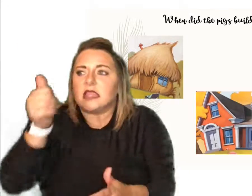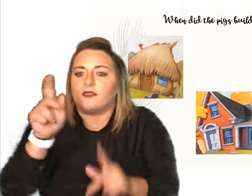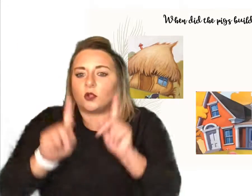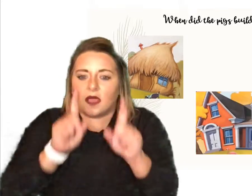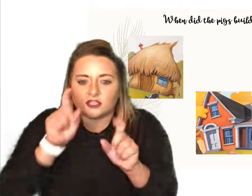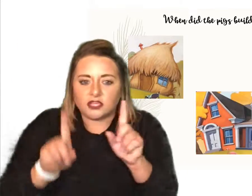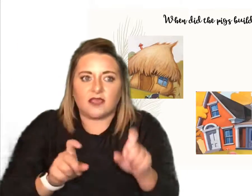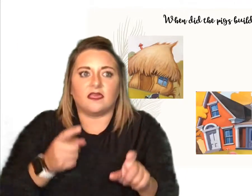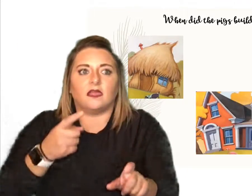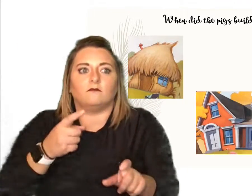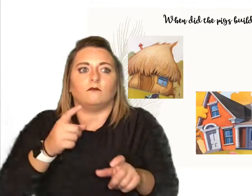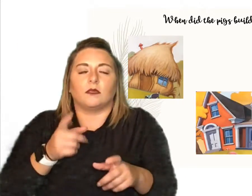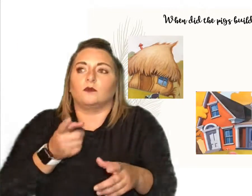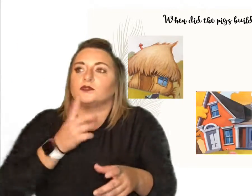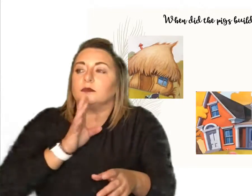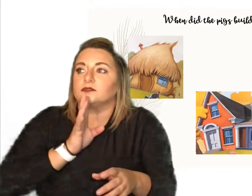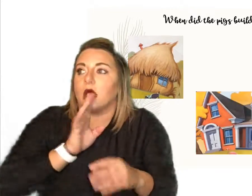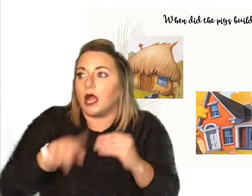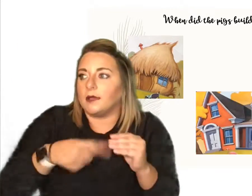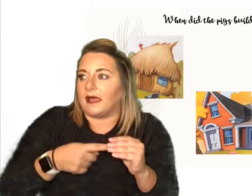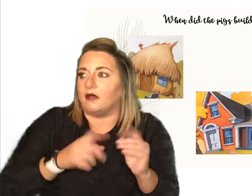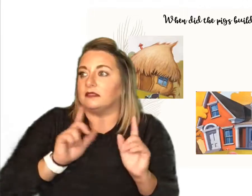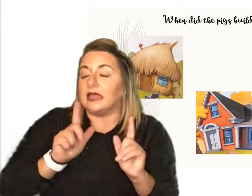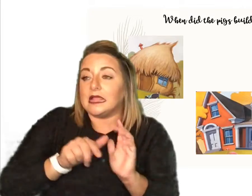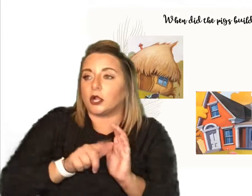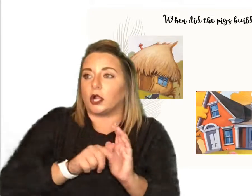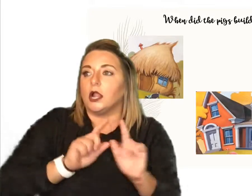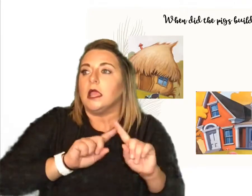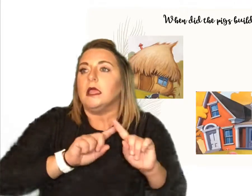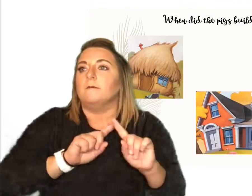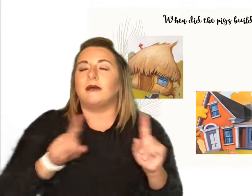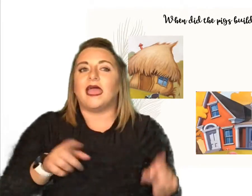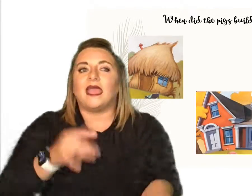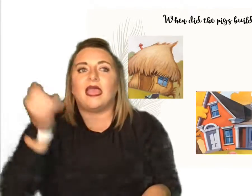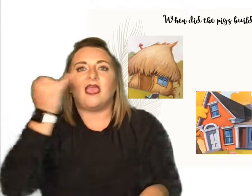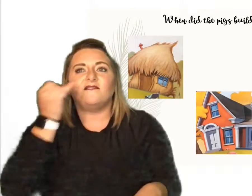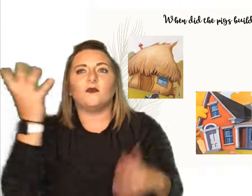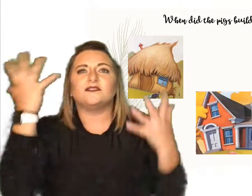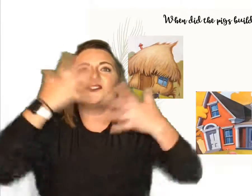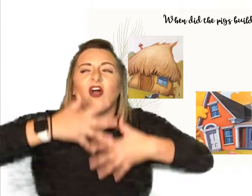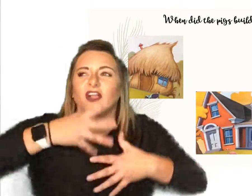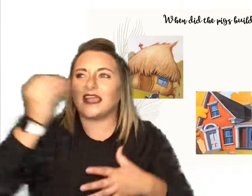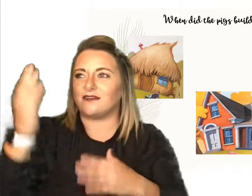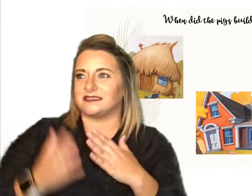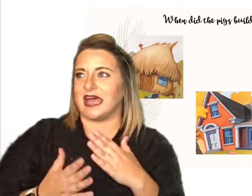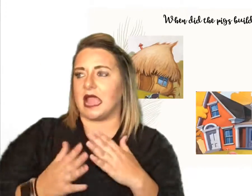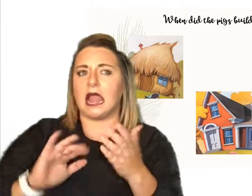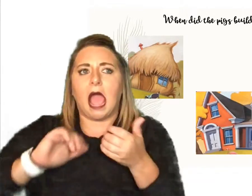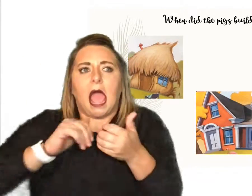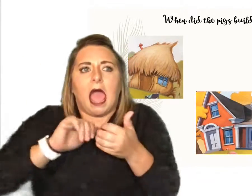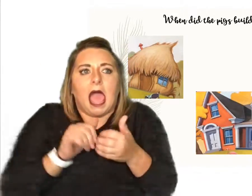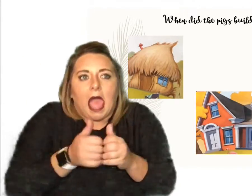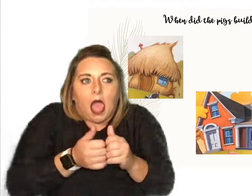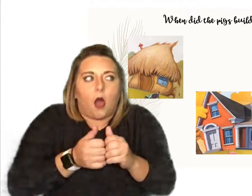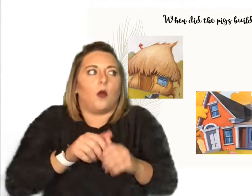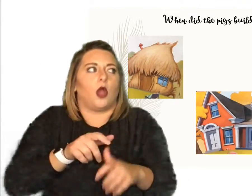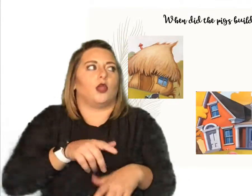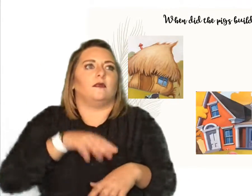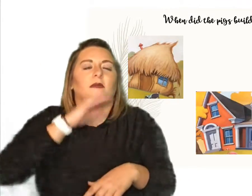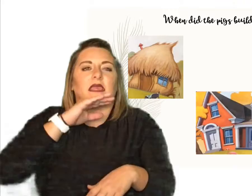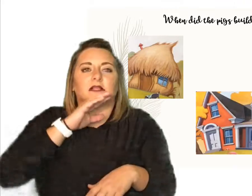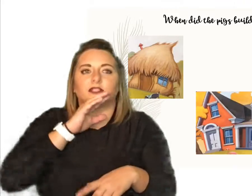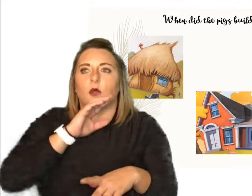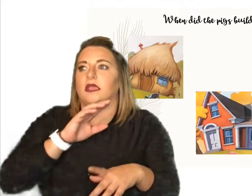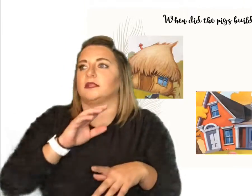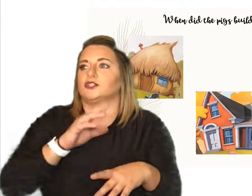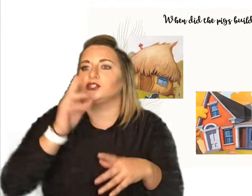Why is another question that we will talk about later. But if it was dark outside, how are